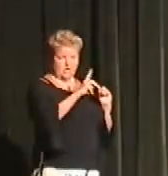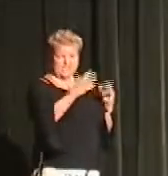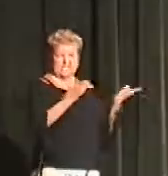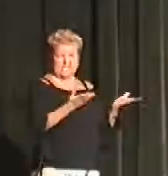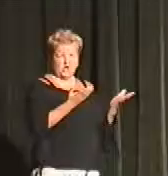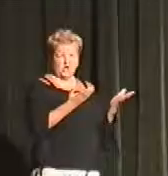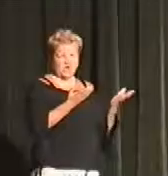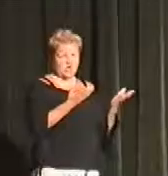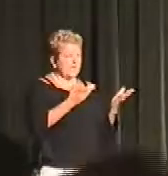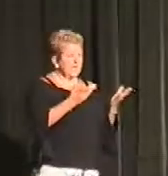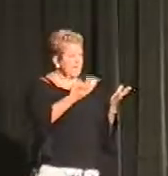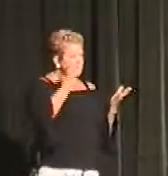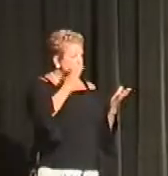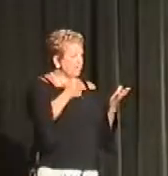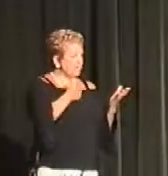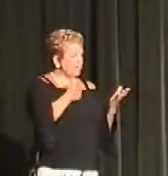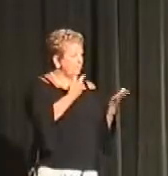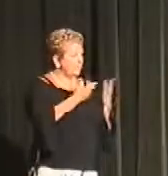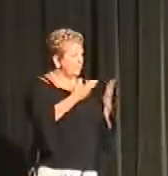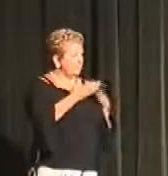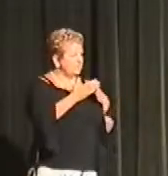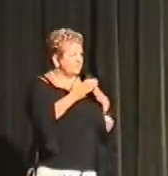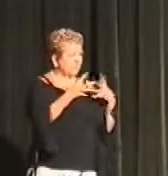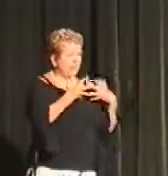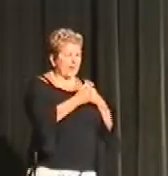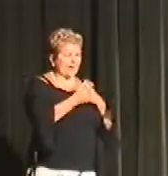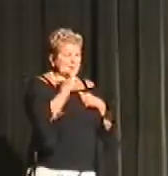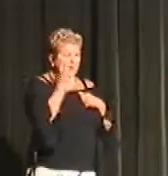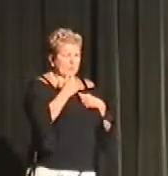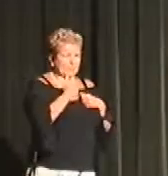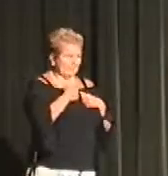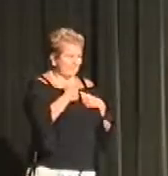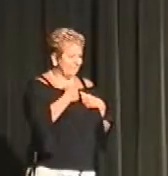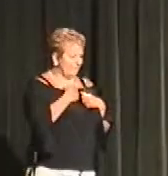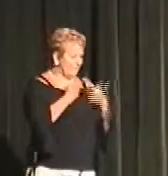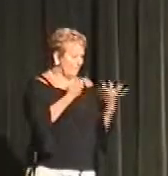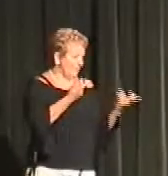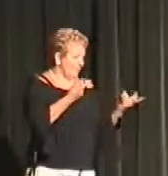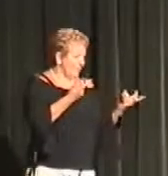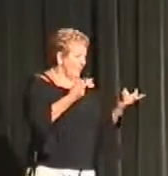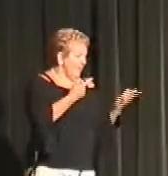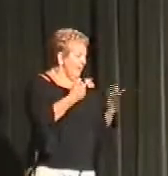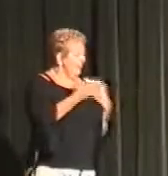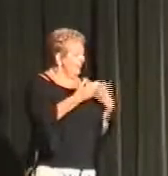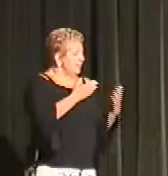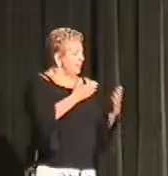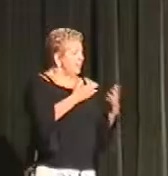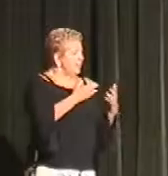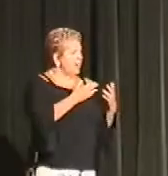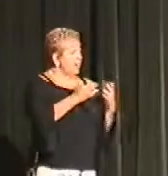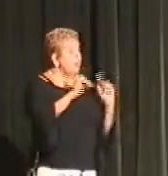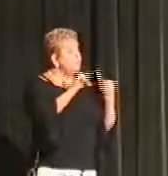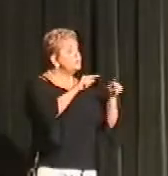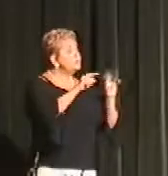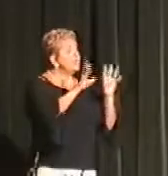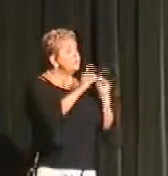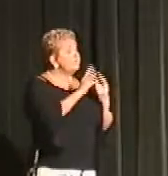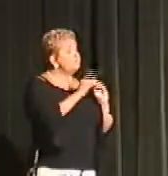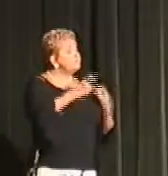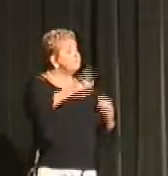probably saw me, maybe Shipwreck, but Chuck for sure in my first year of sobriety. I went to a convention, my home group, you know, we